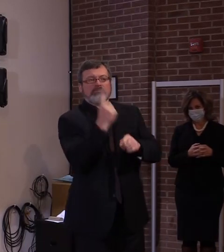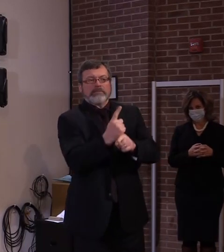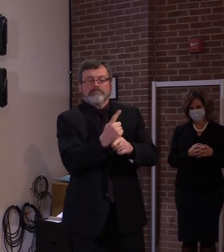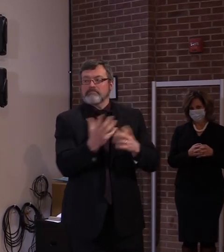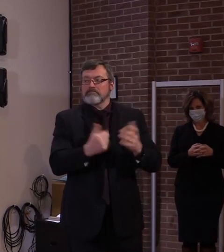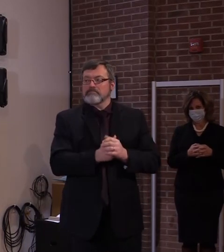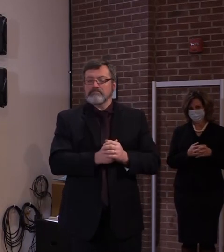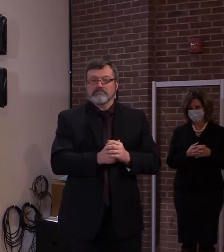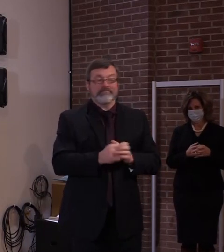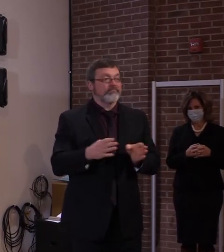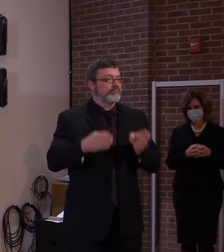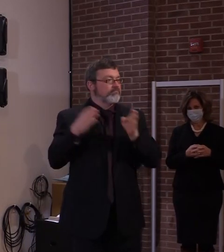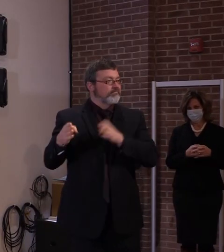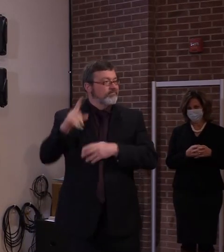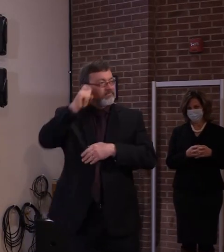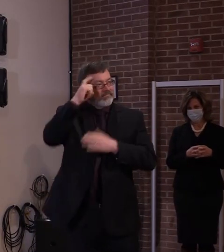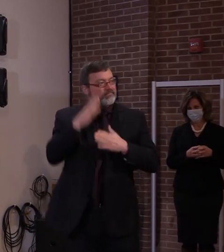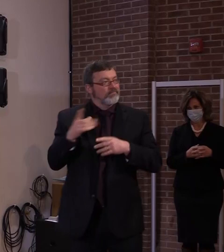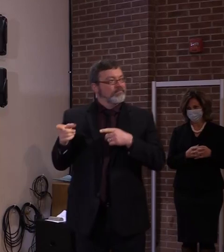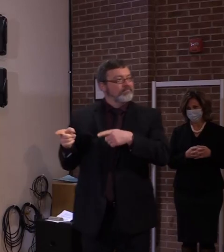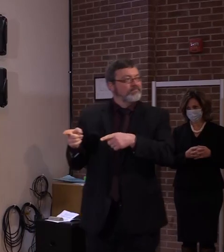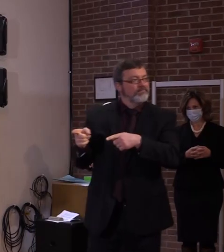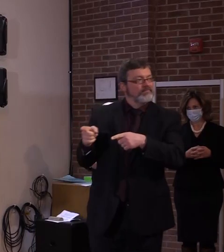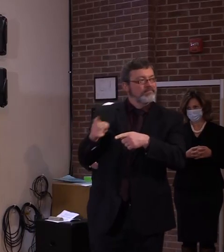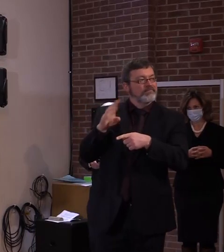Lisa, the Waterbury Roundabout.